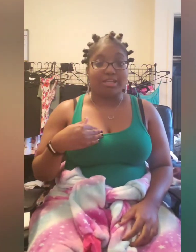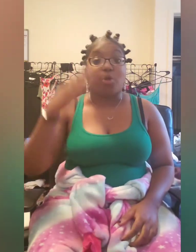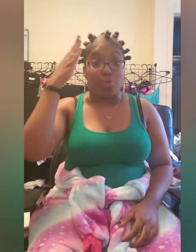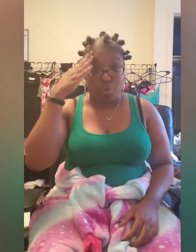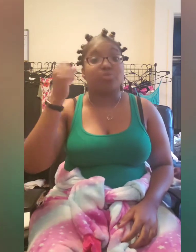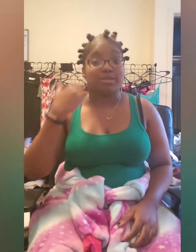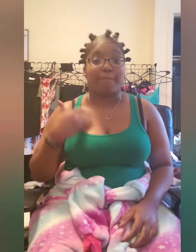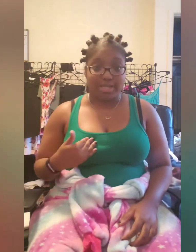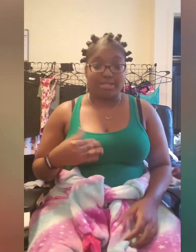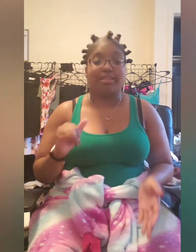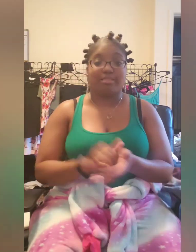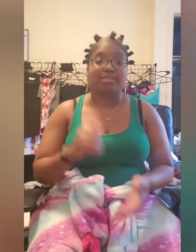how you may react or whatever the case may be.